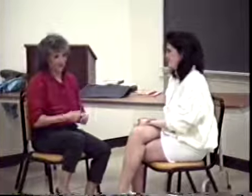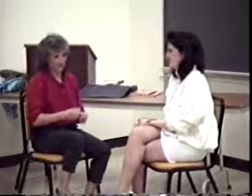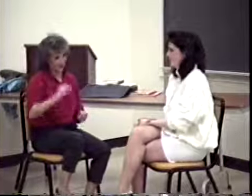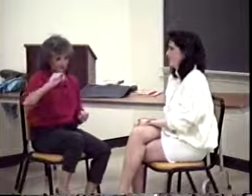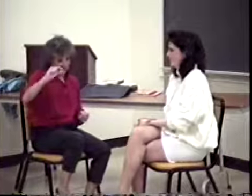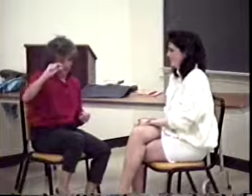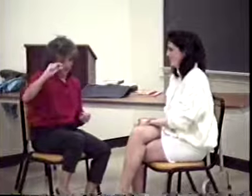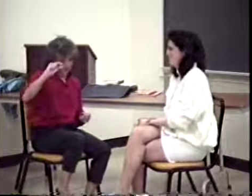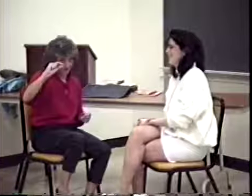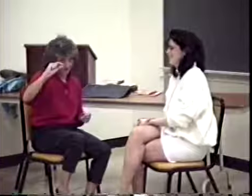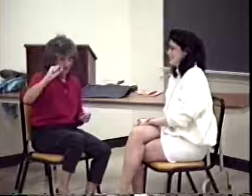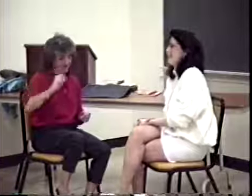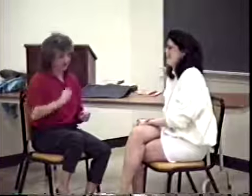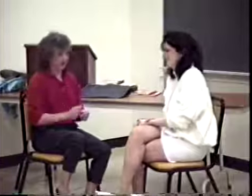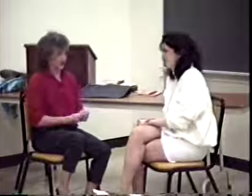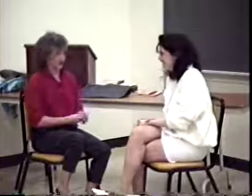together. Good, little pig.